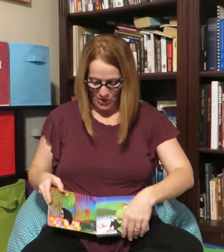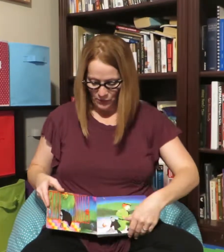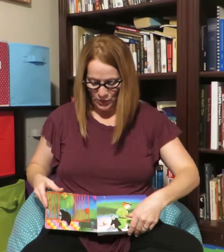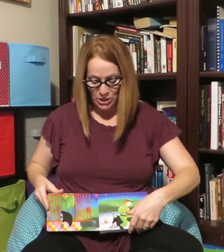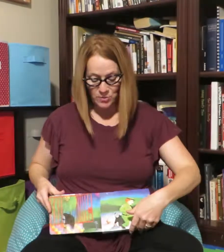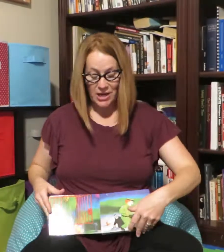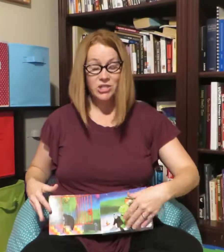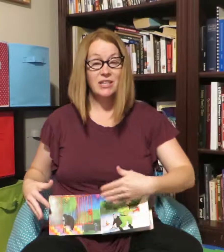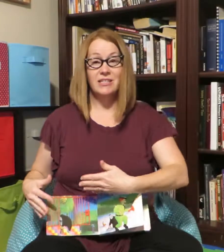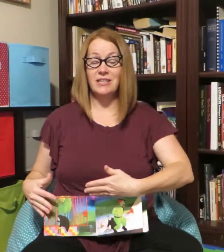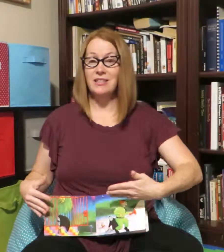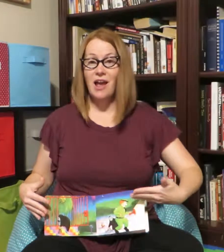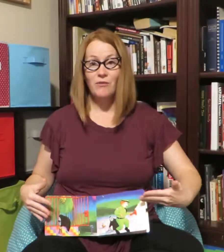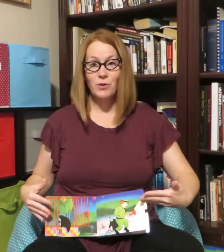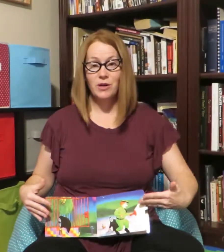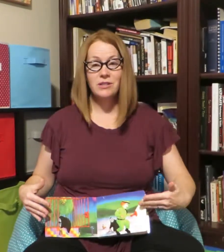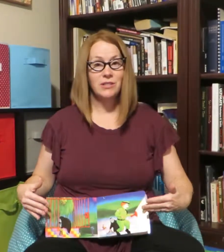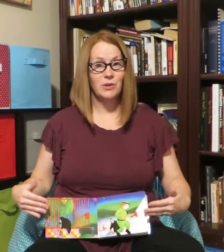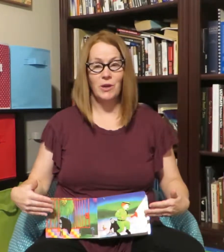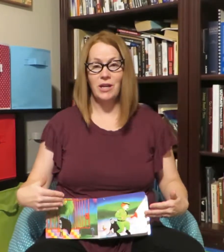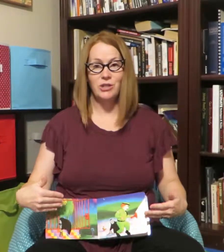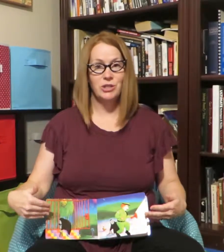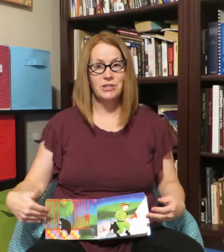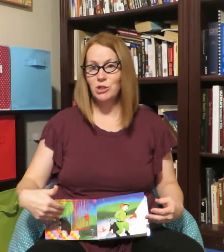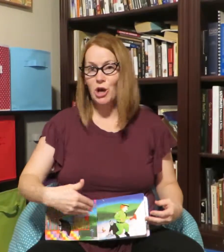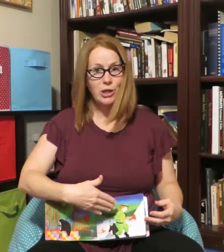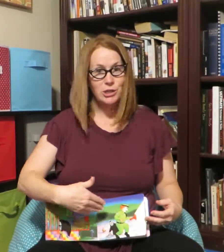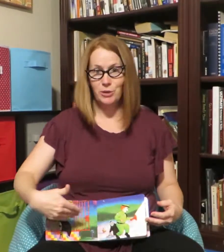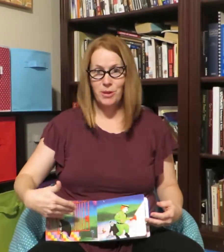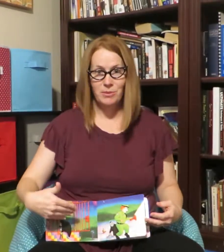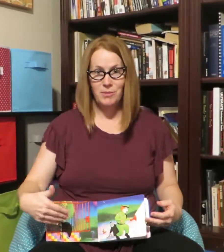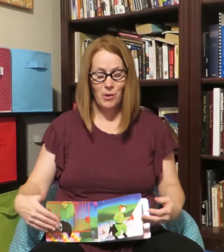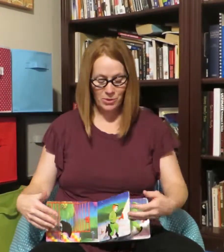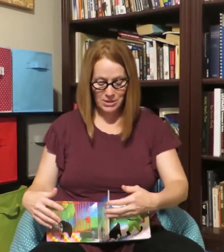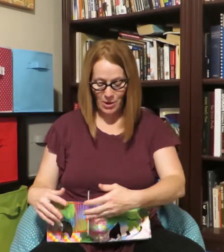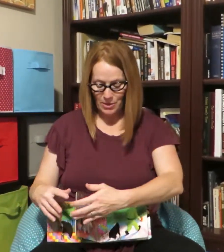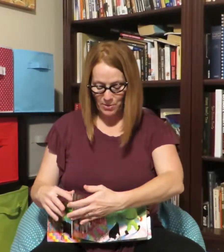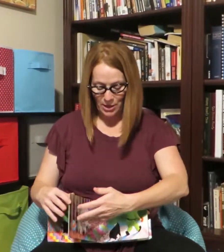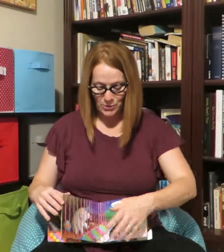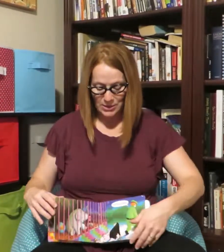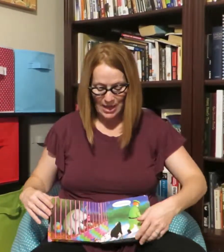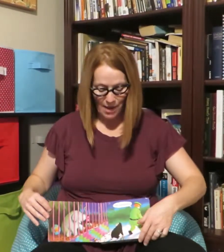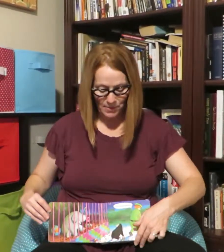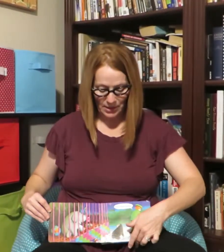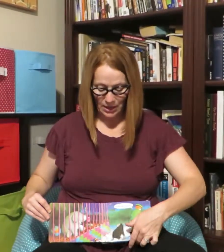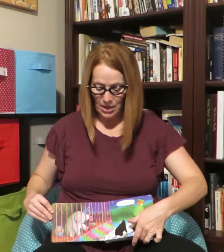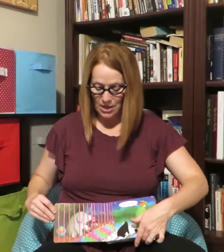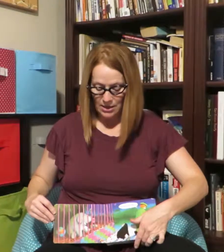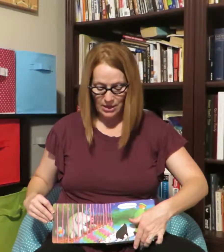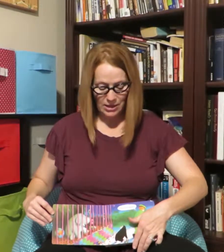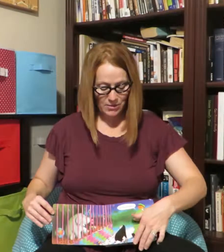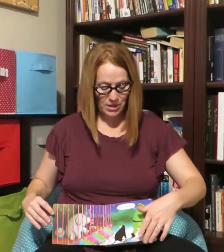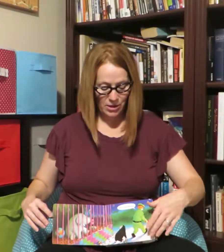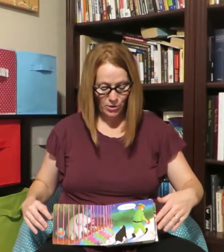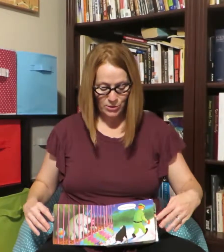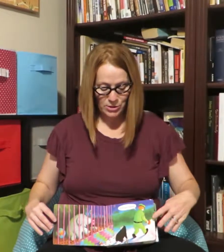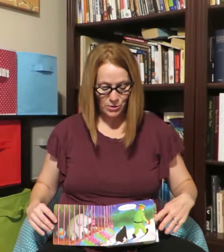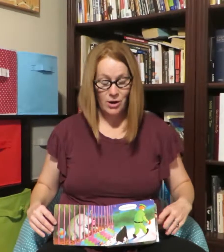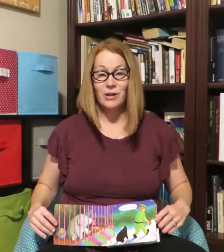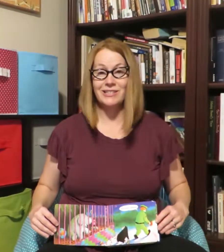For each page that doesn't have words, it's okay to just talk to your baby about what's on the page, what's happening. Letting them hear what's going on is